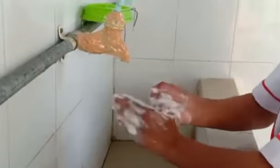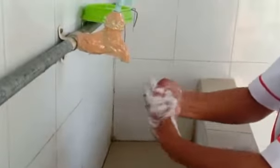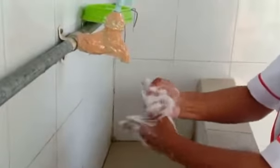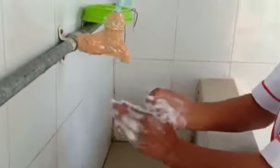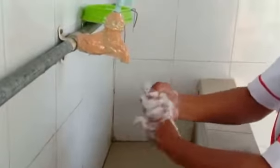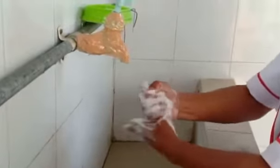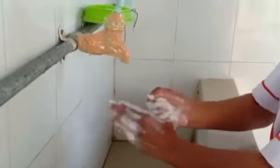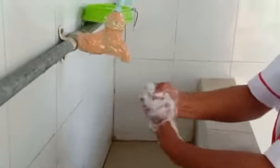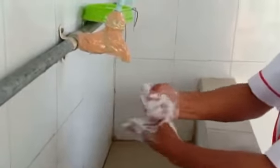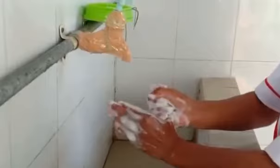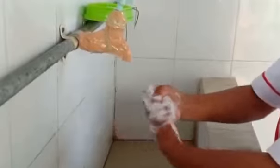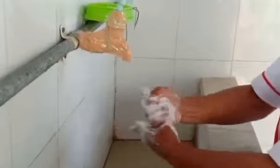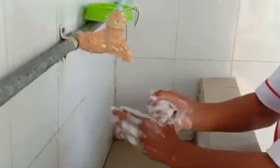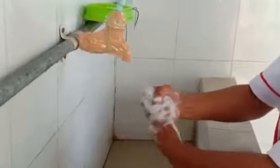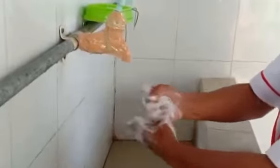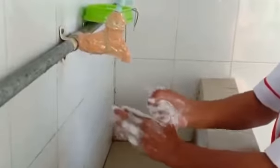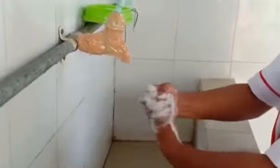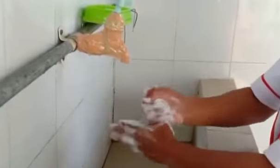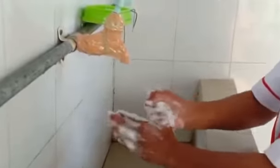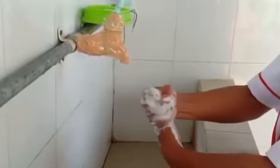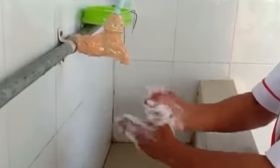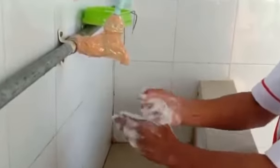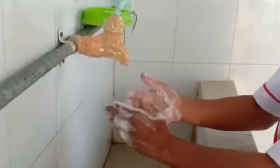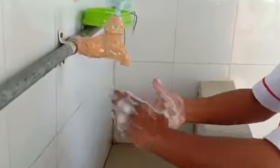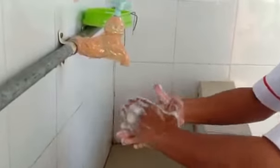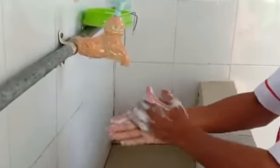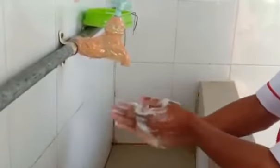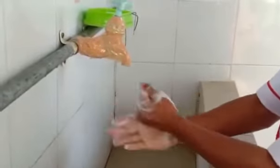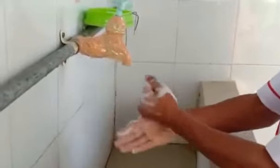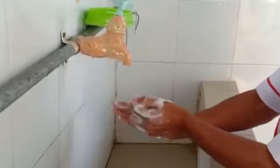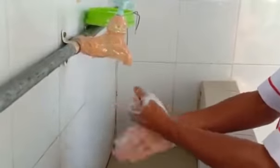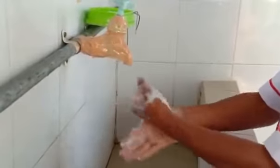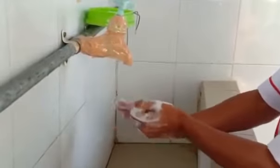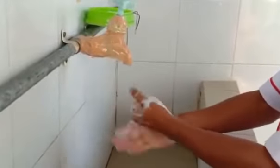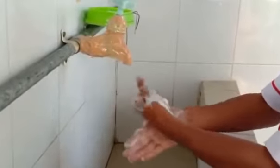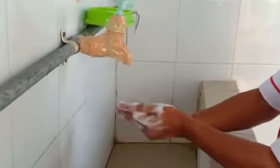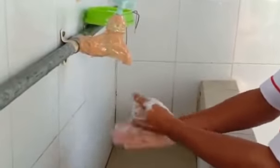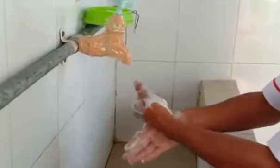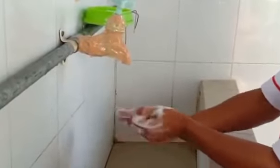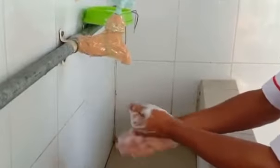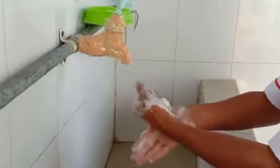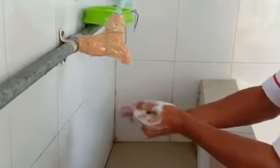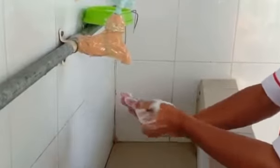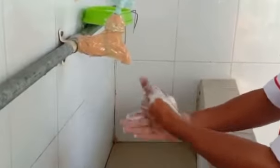Rotational rubbing of left hand claps in the right palm and vice versa.